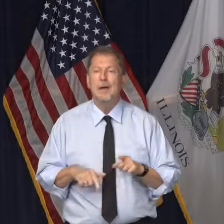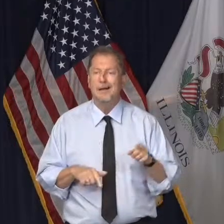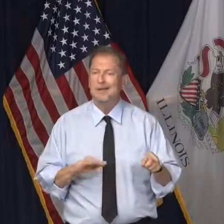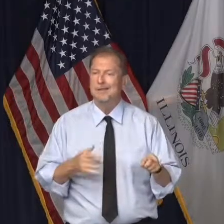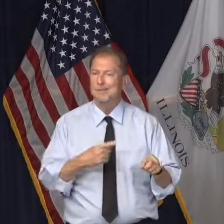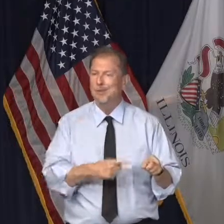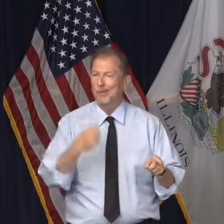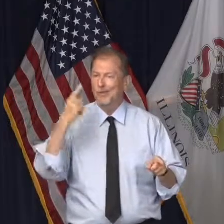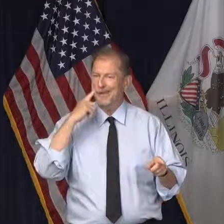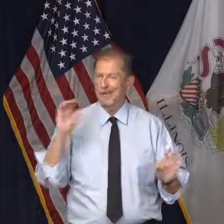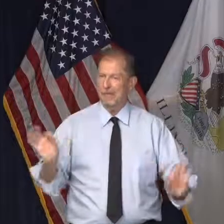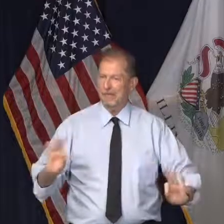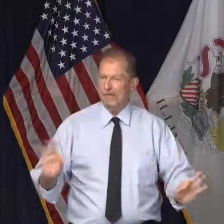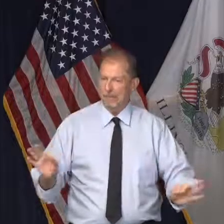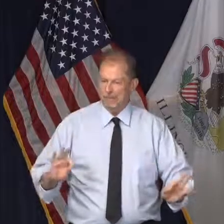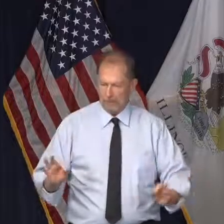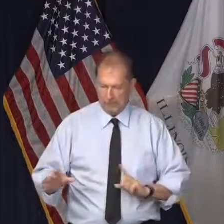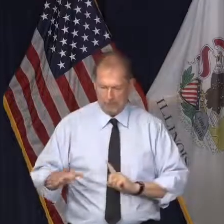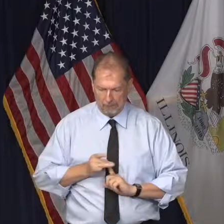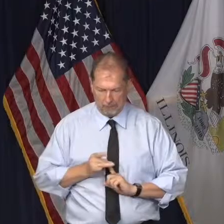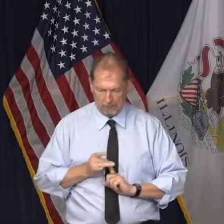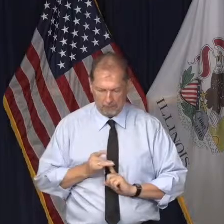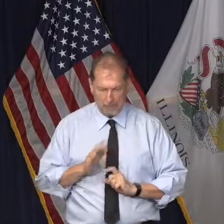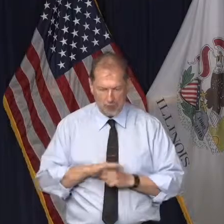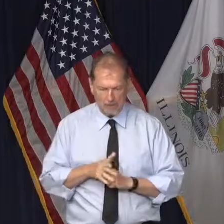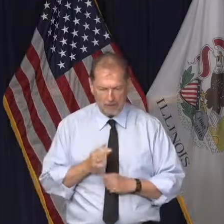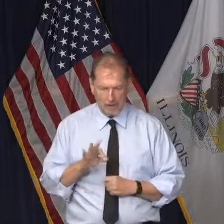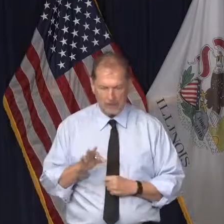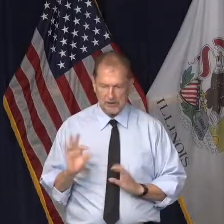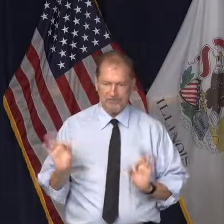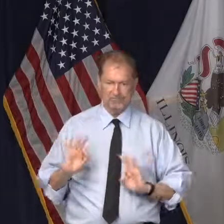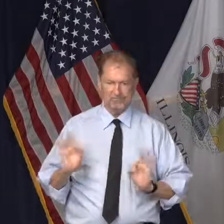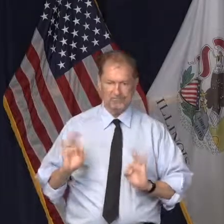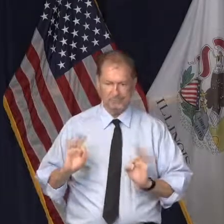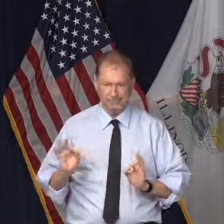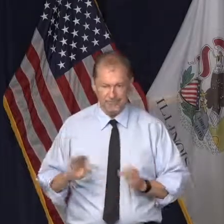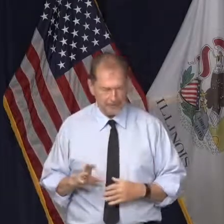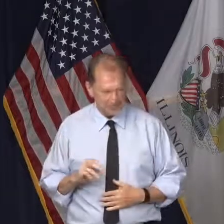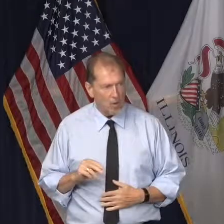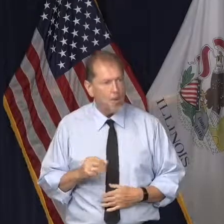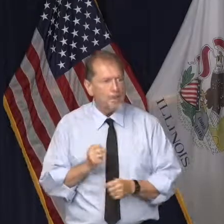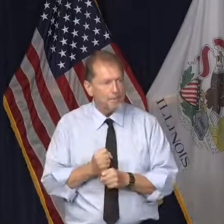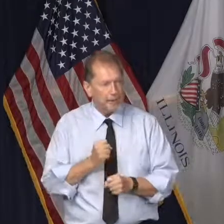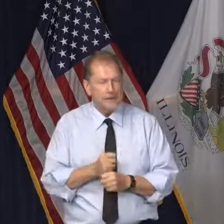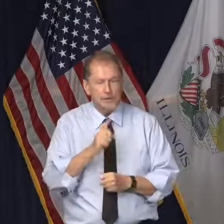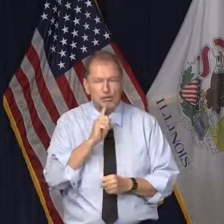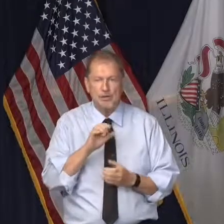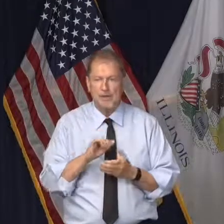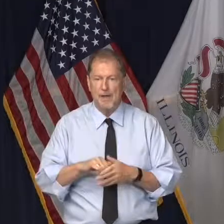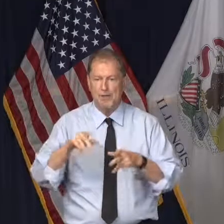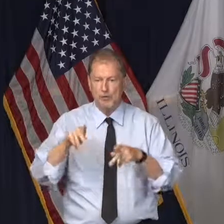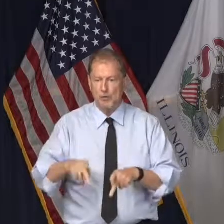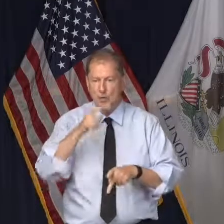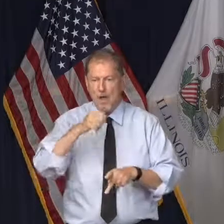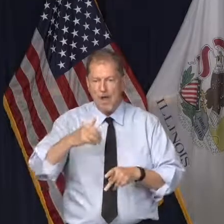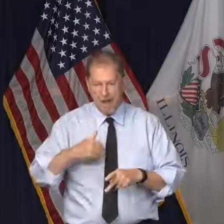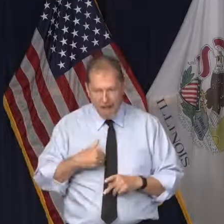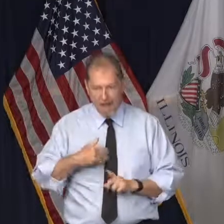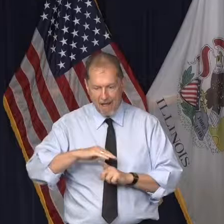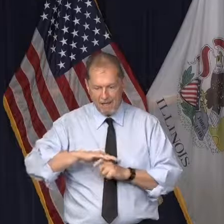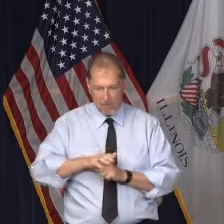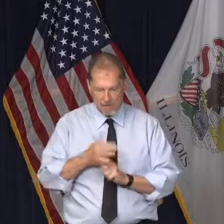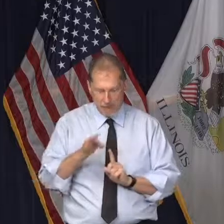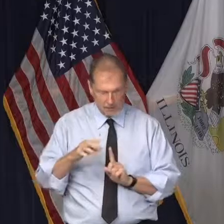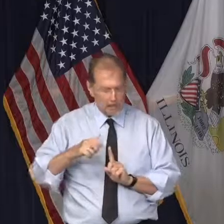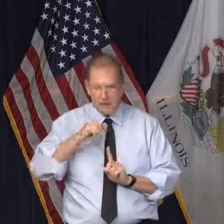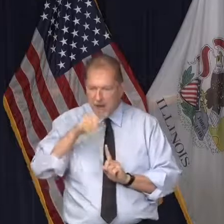the idea that getting COVID-19 is serious business. Making sure that someone who has COVID-19 is not spreading